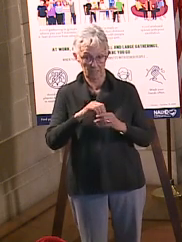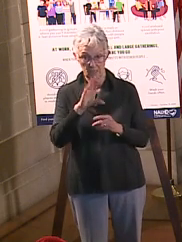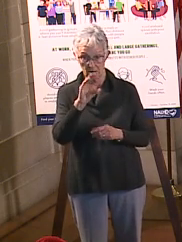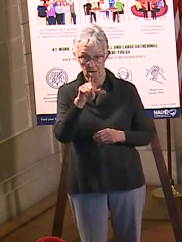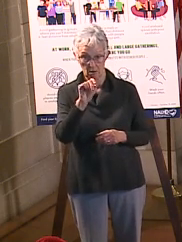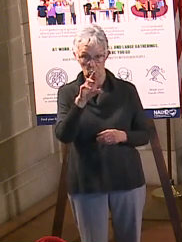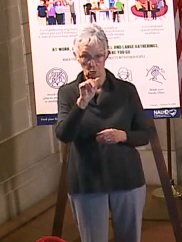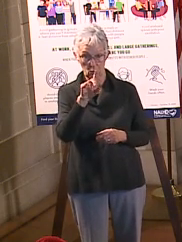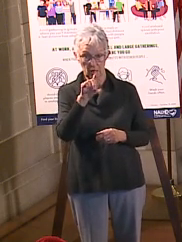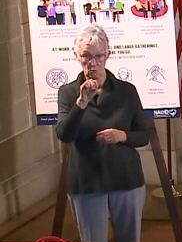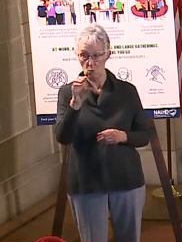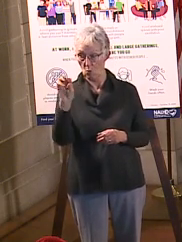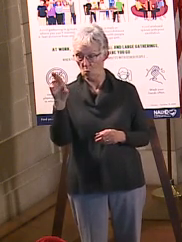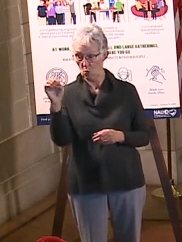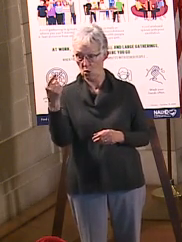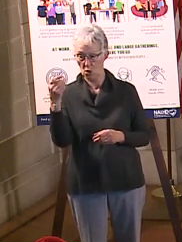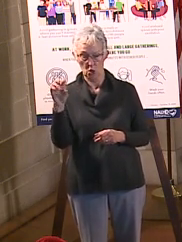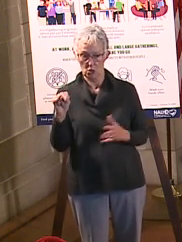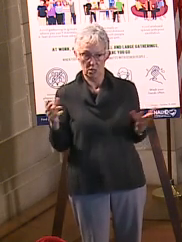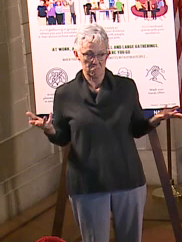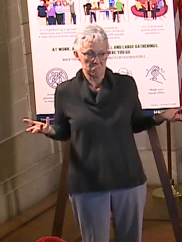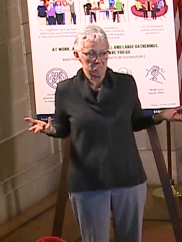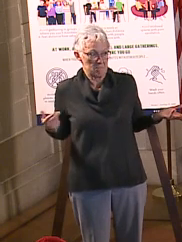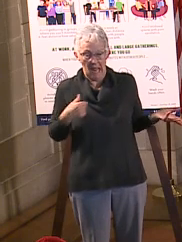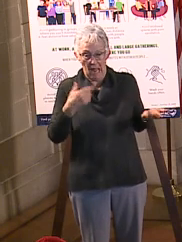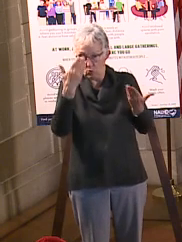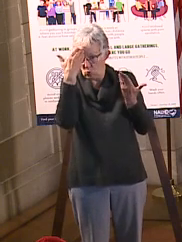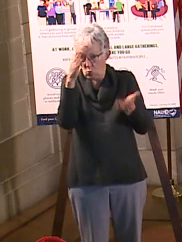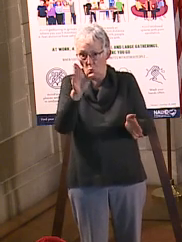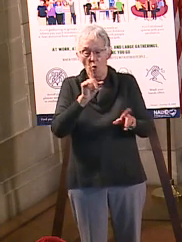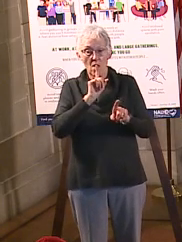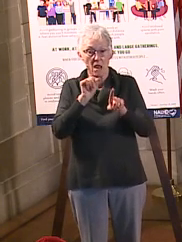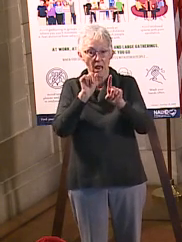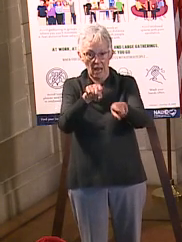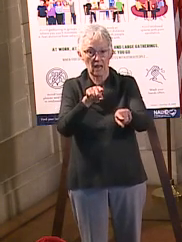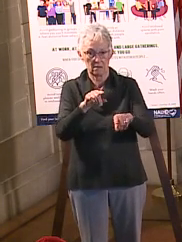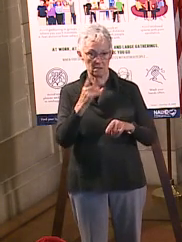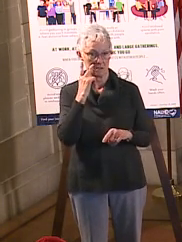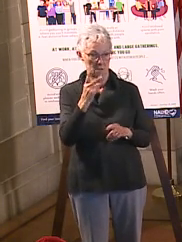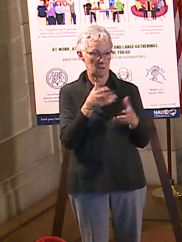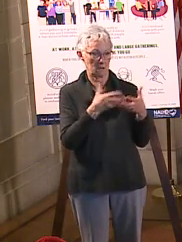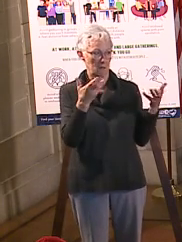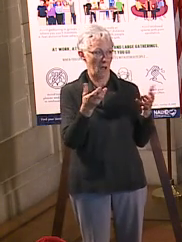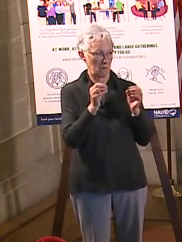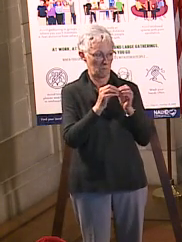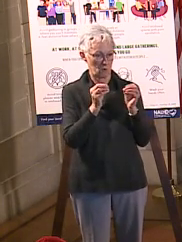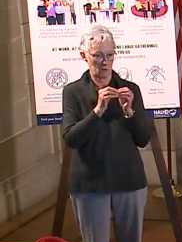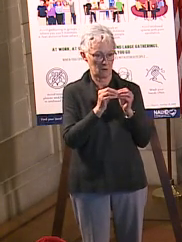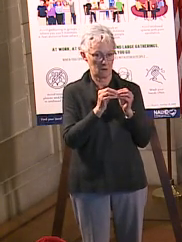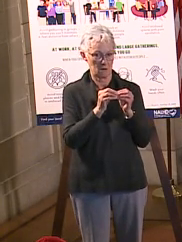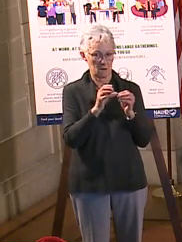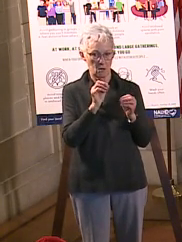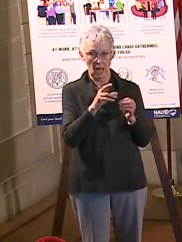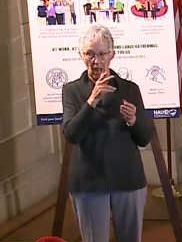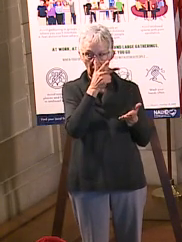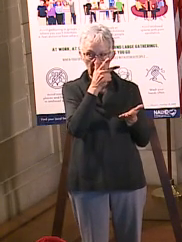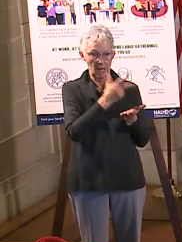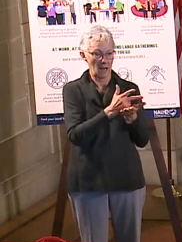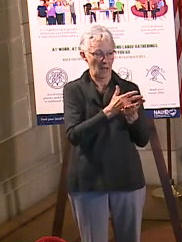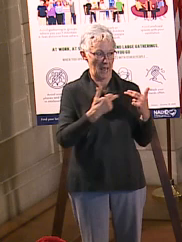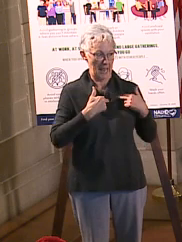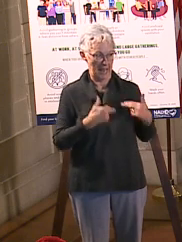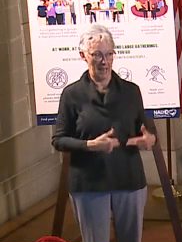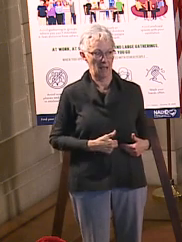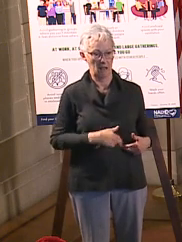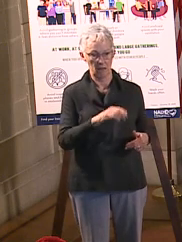Oregon. We'd have to go take a look at that. Off the top of my head, I don't know the answer, but I can tell you we've certainly seen a lot poorer health outcomes in